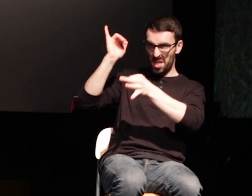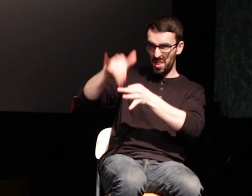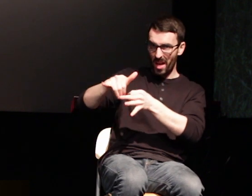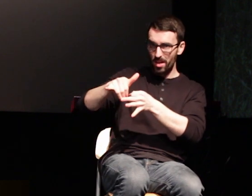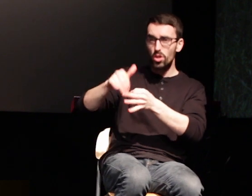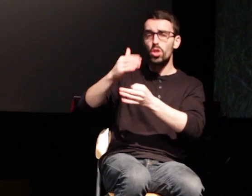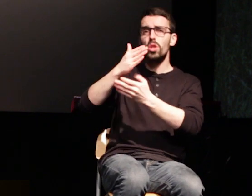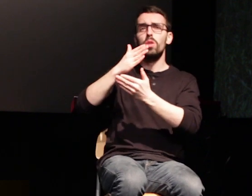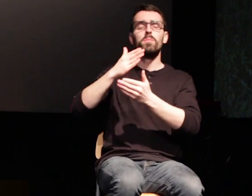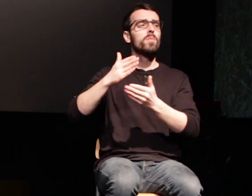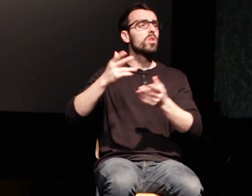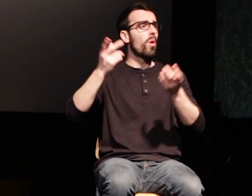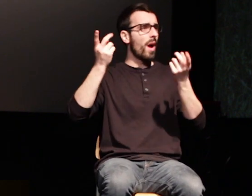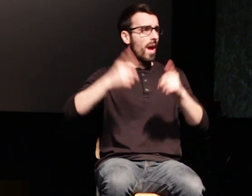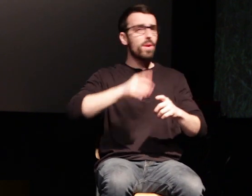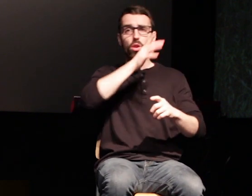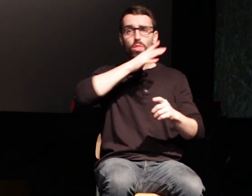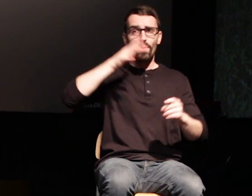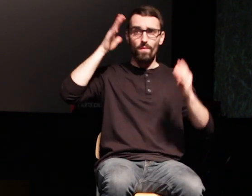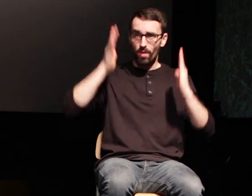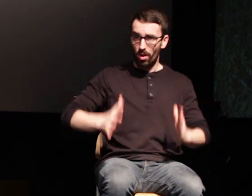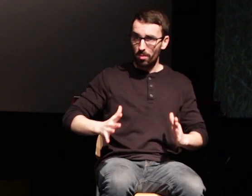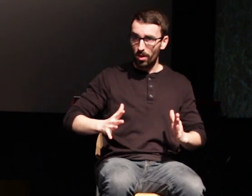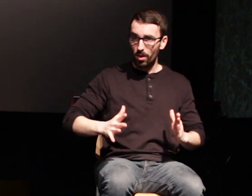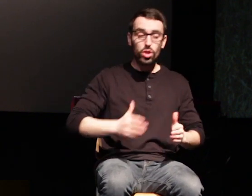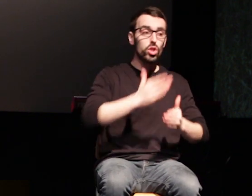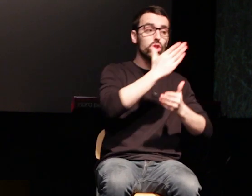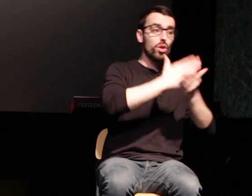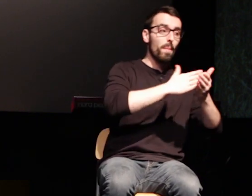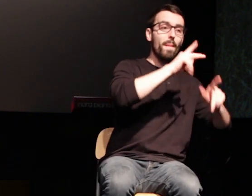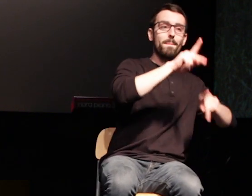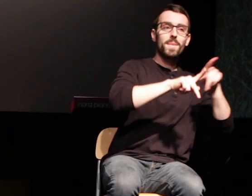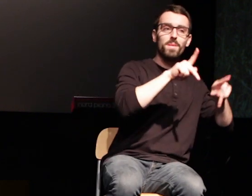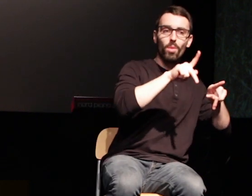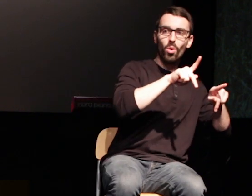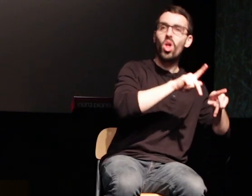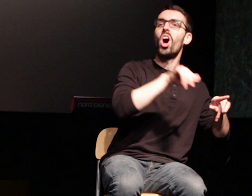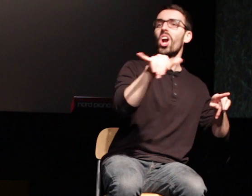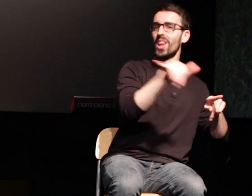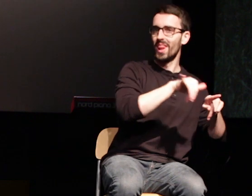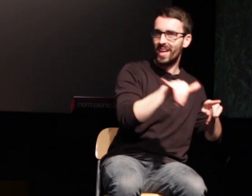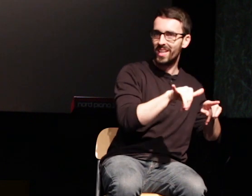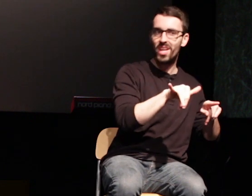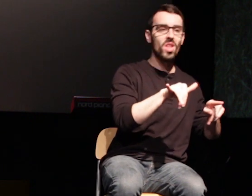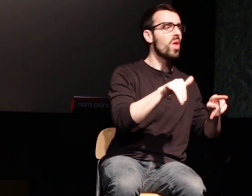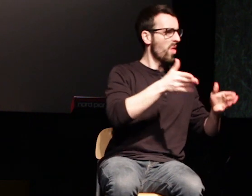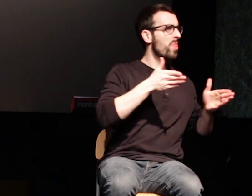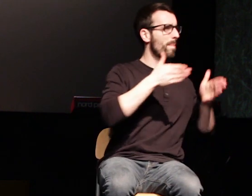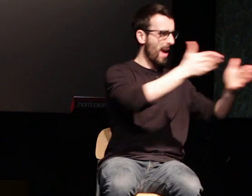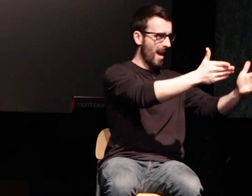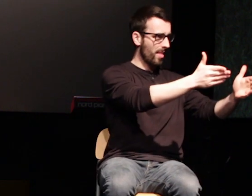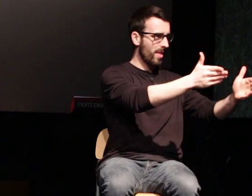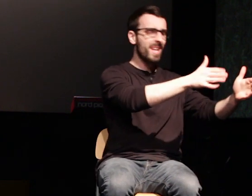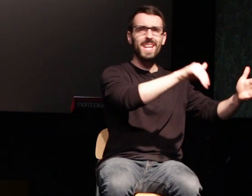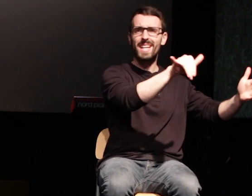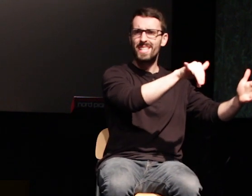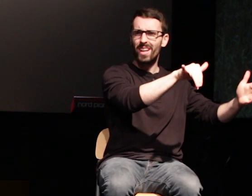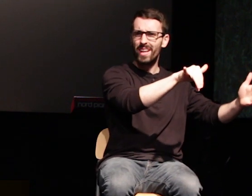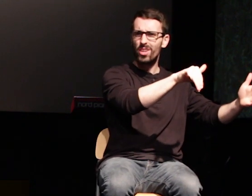word, the farmer goes out to sow the seed. Some who hear are like those on the path. They're like the soil.